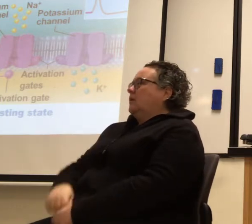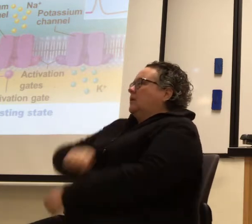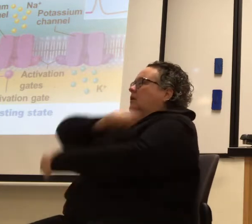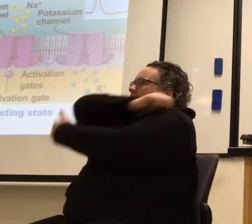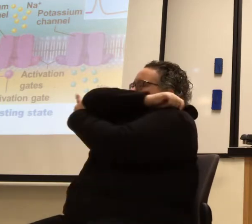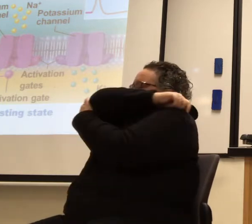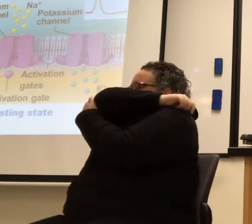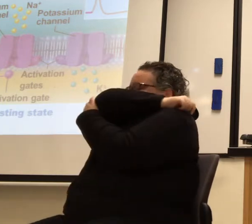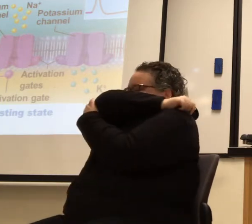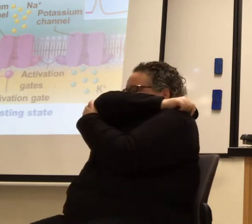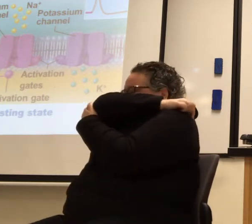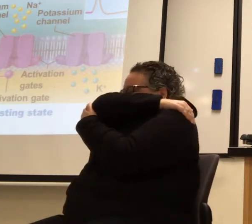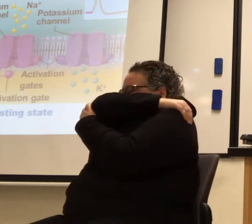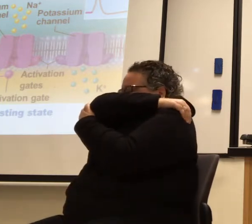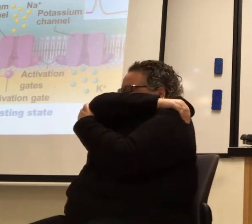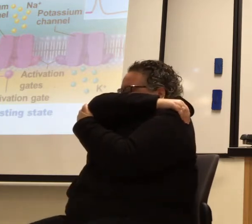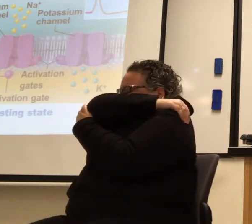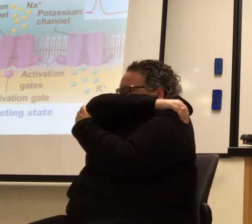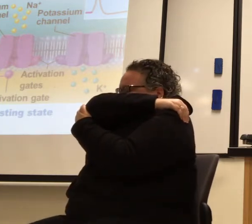sodium